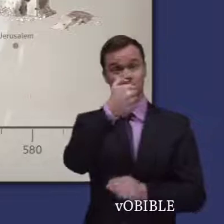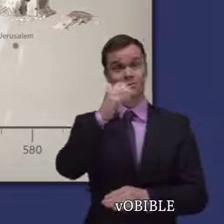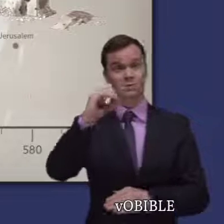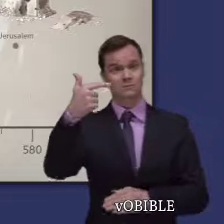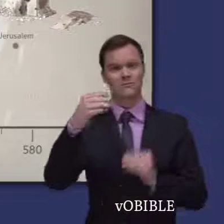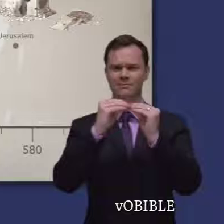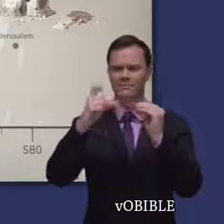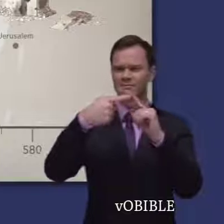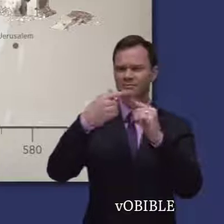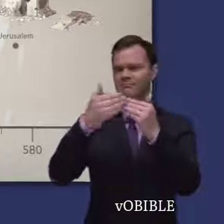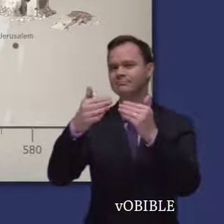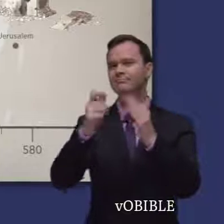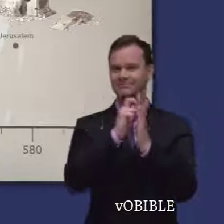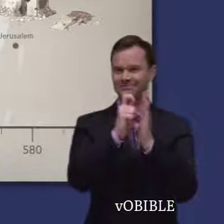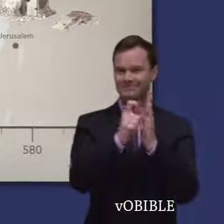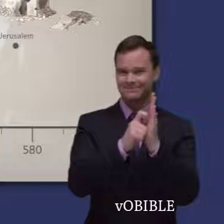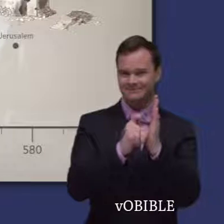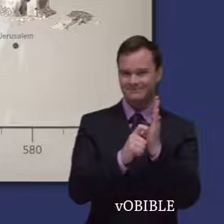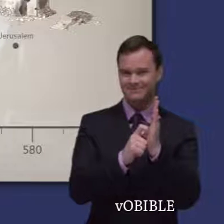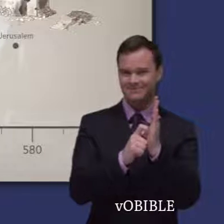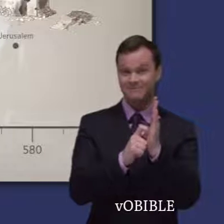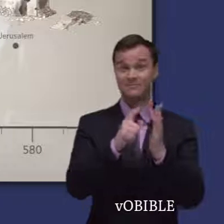by Babylon in 607 BCE.